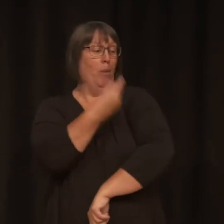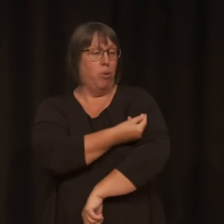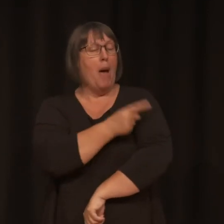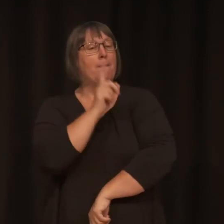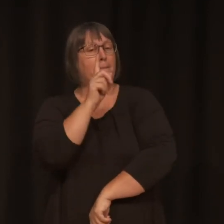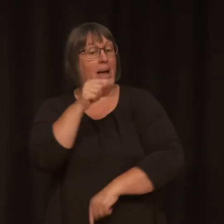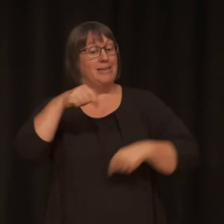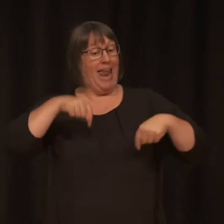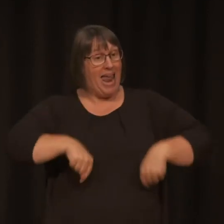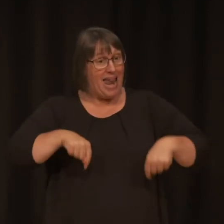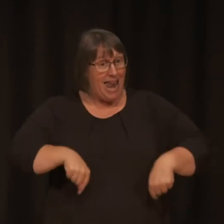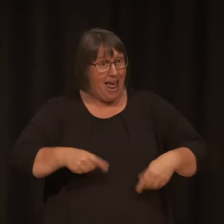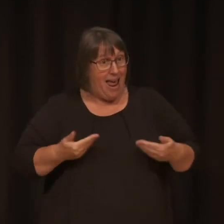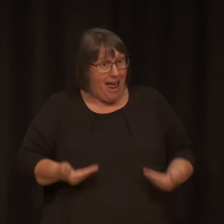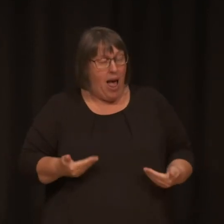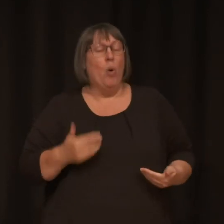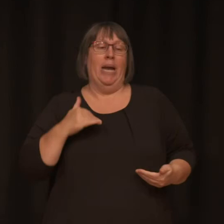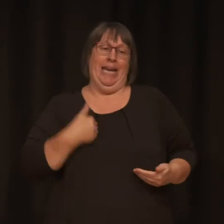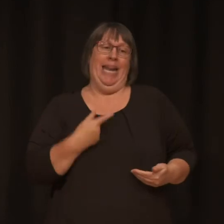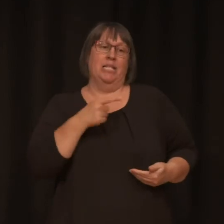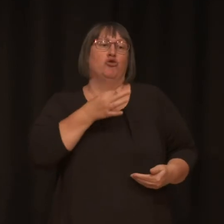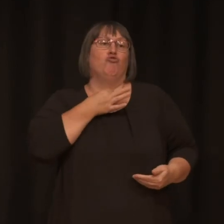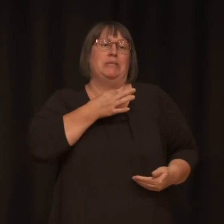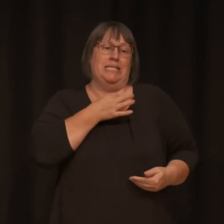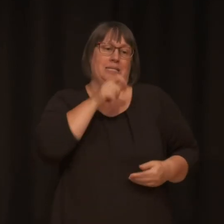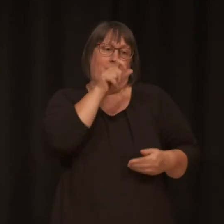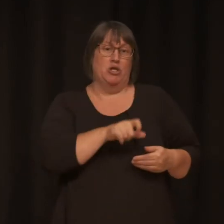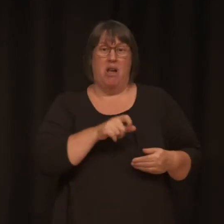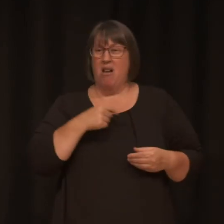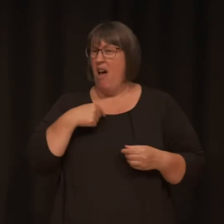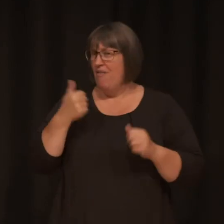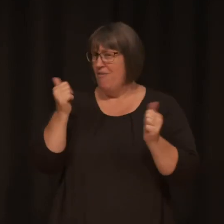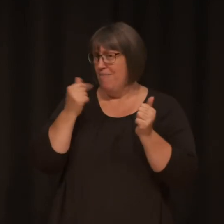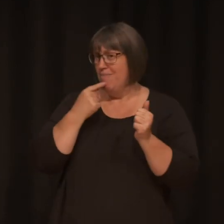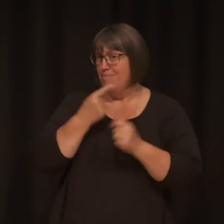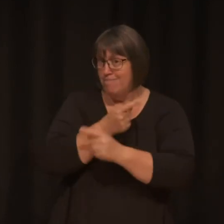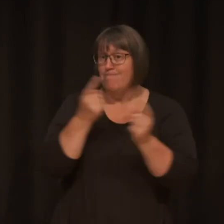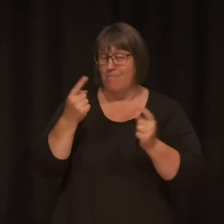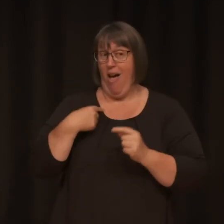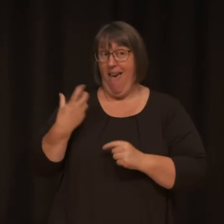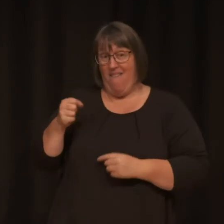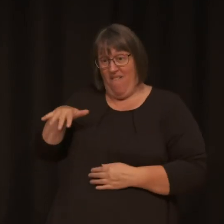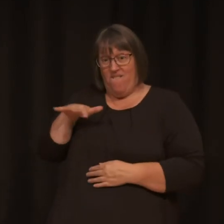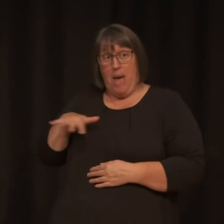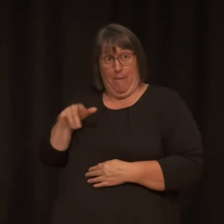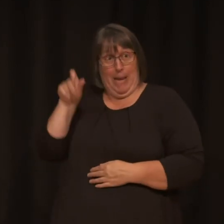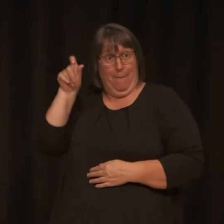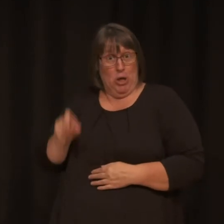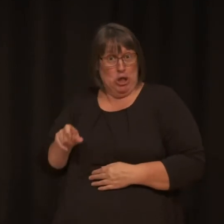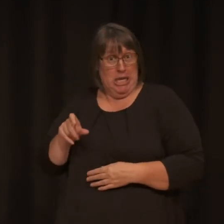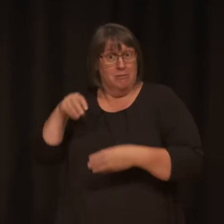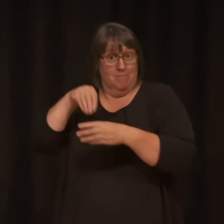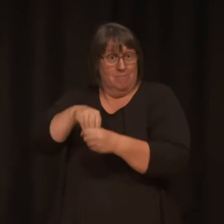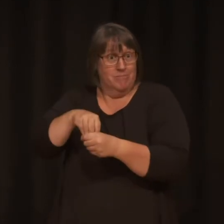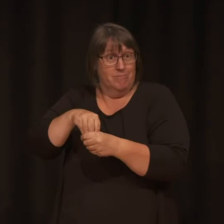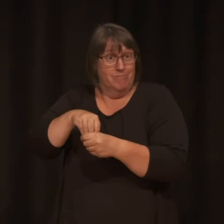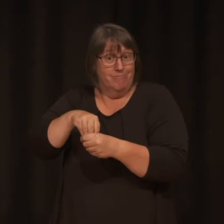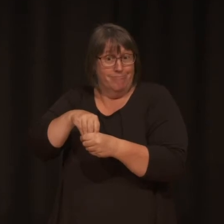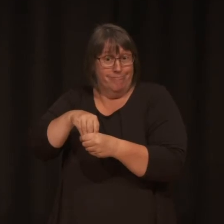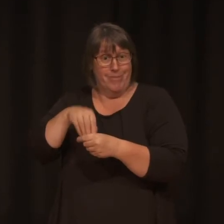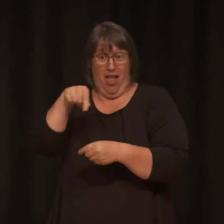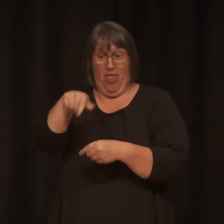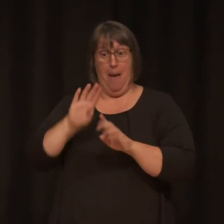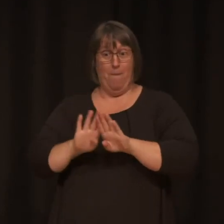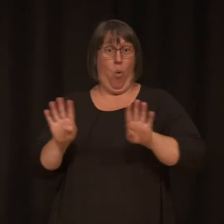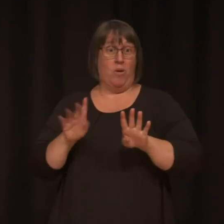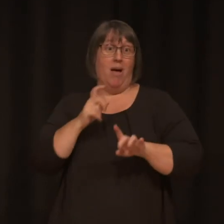were vaccinated first. I should add, I have a family member who are amongst that group. And so she's